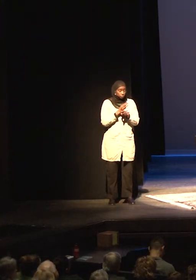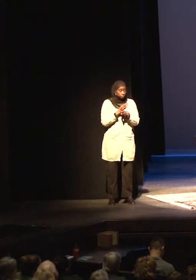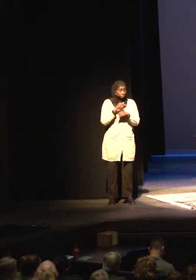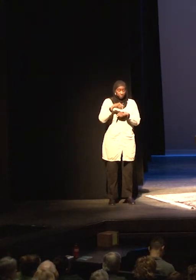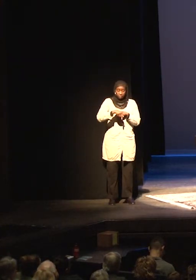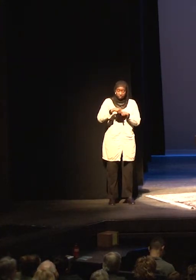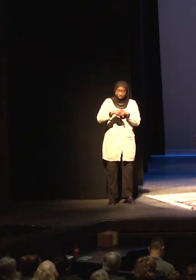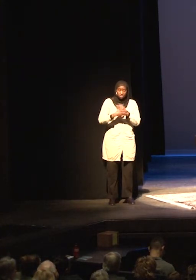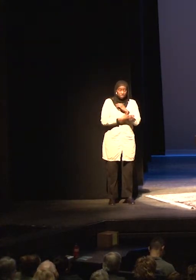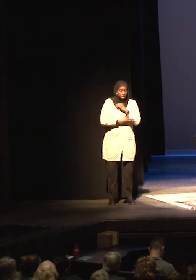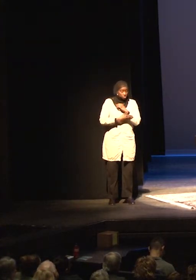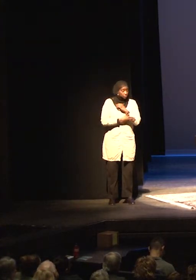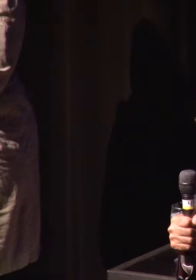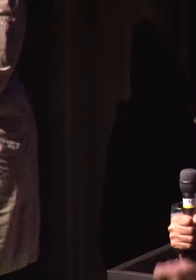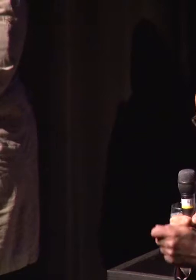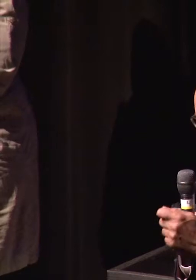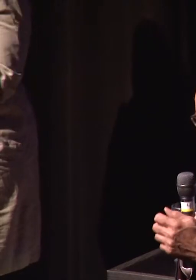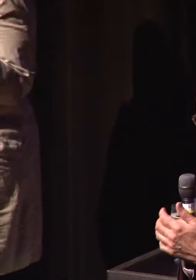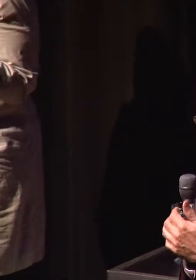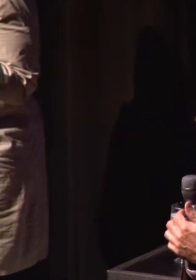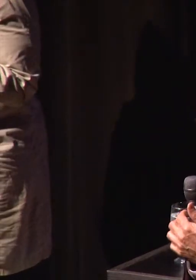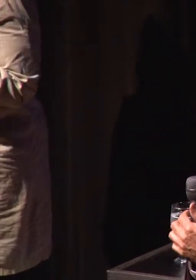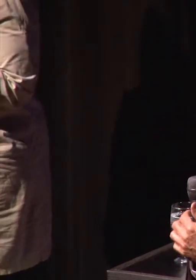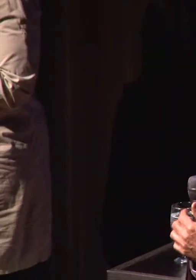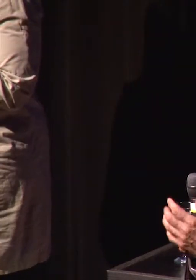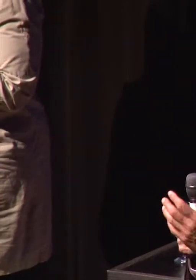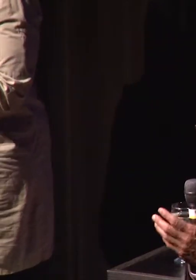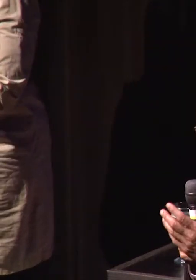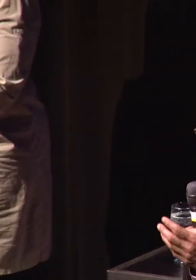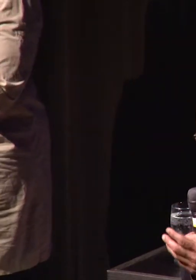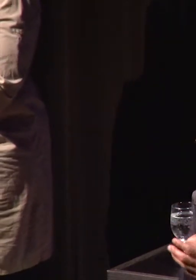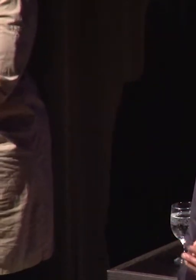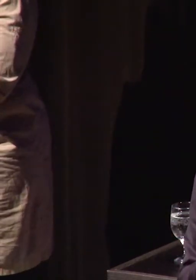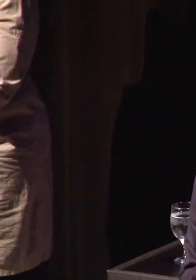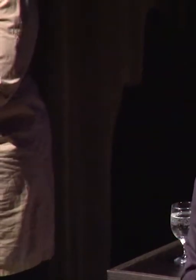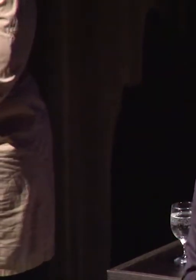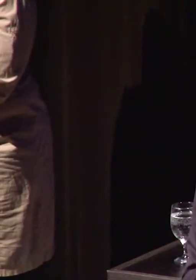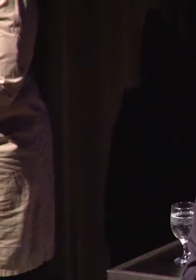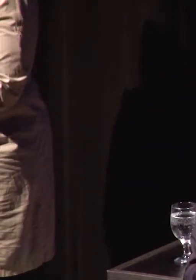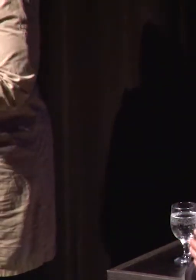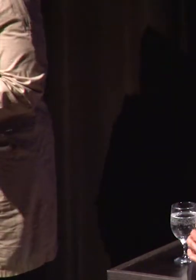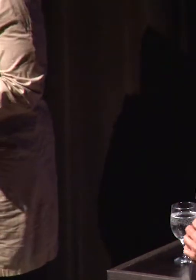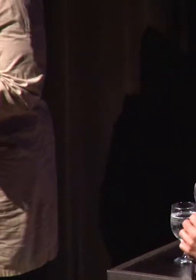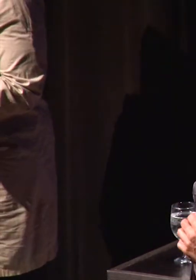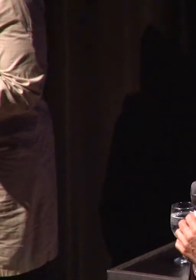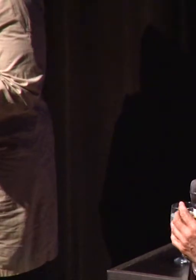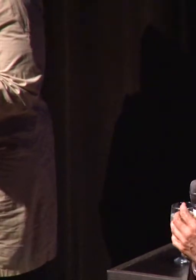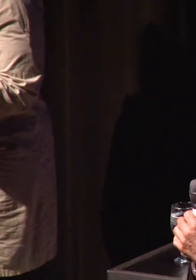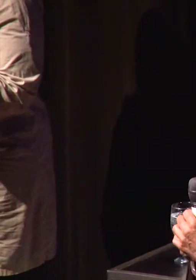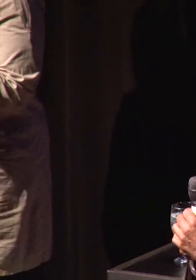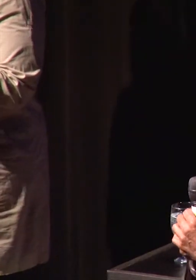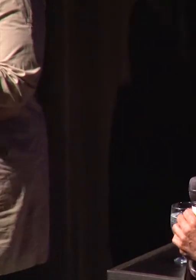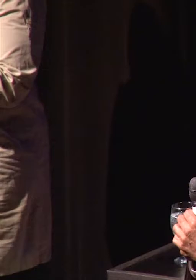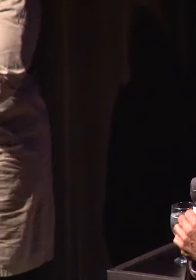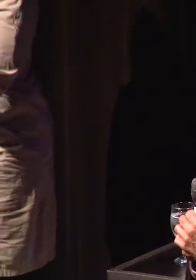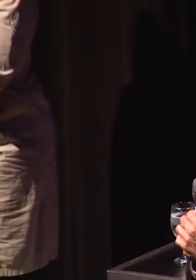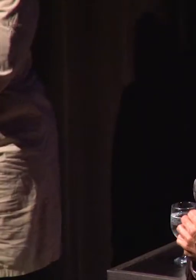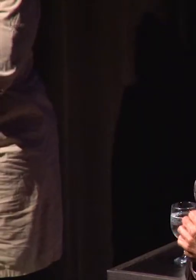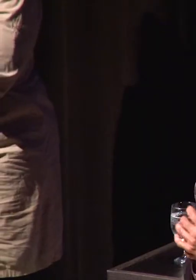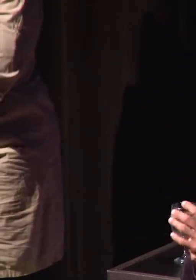These lawyers take turn to go there. I went there to shake hand and encourage